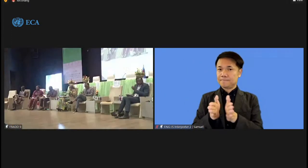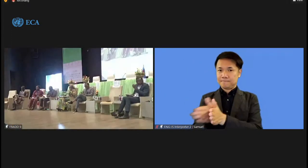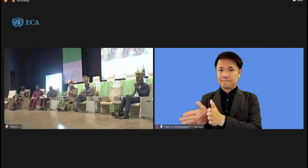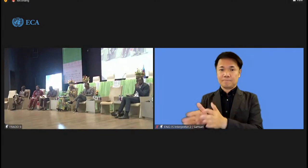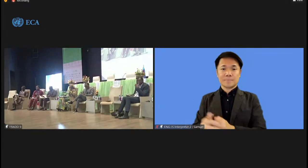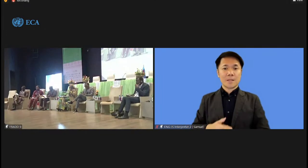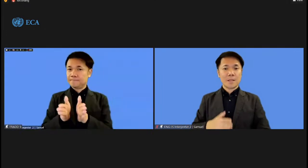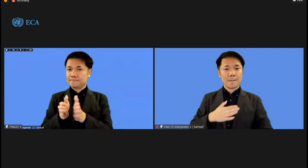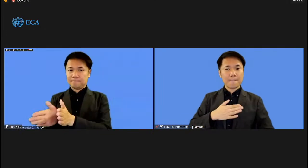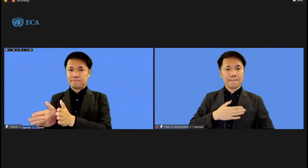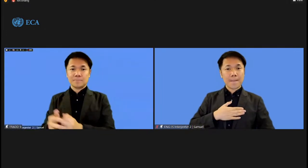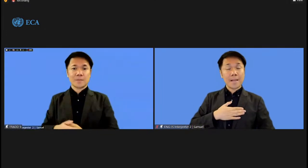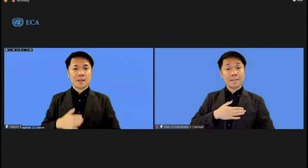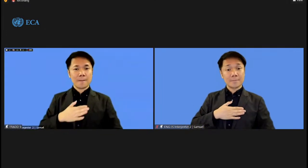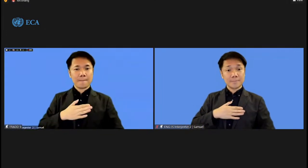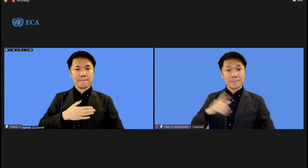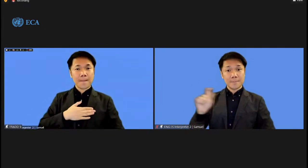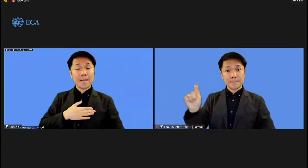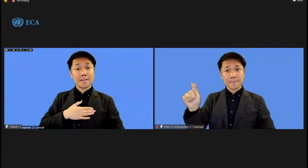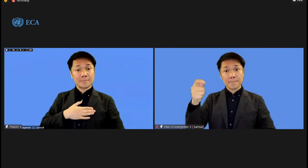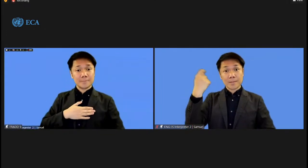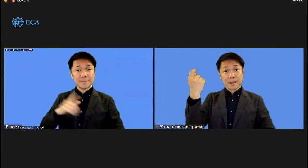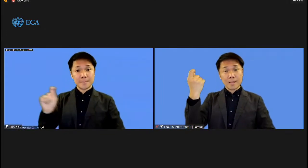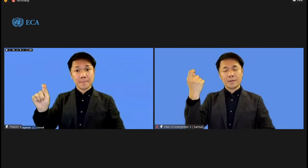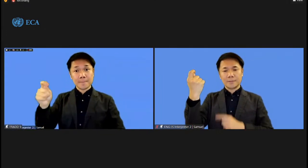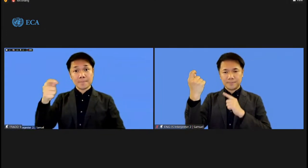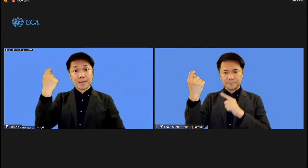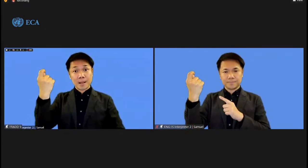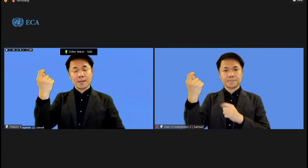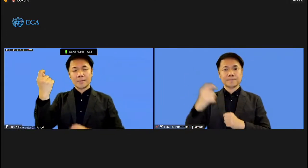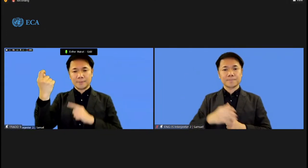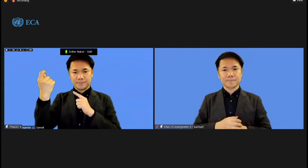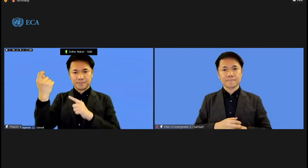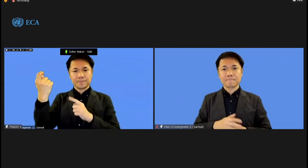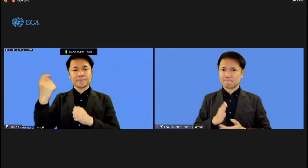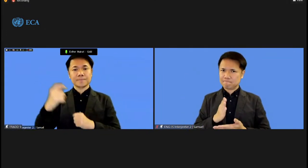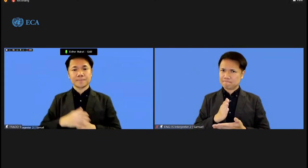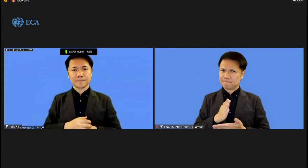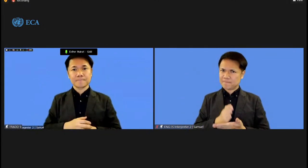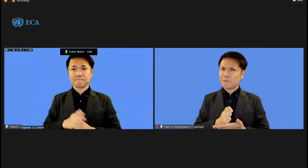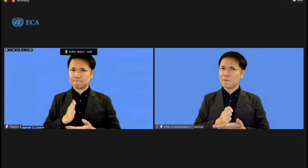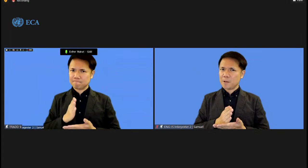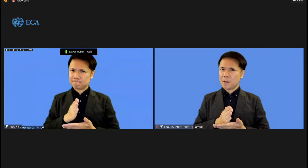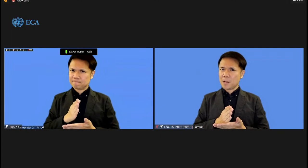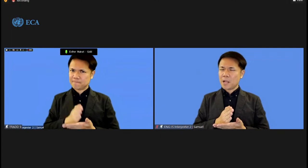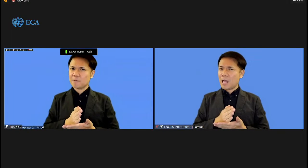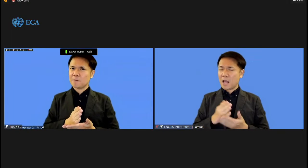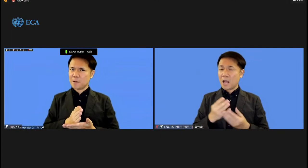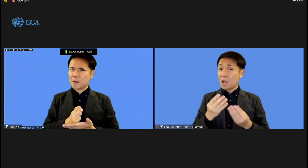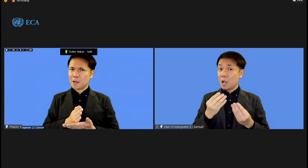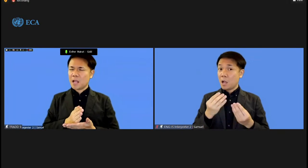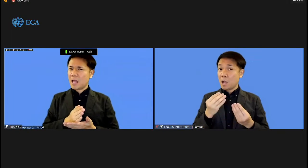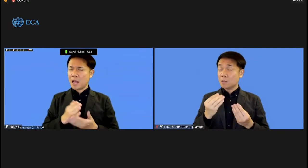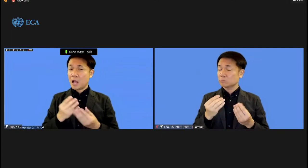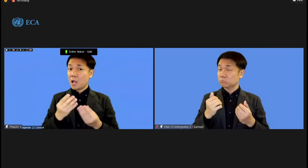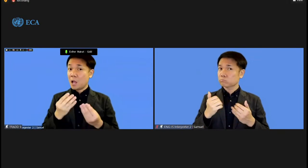lot of progress, particularly when it comes to the implementation of the SDGs.